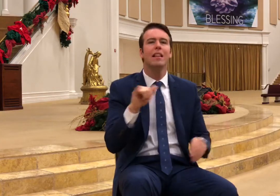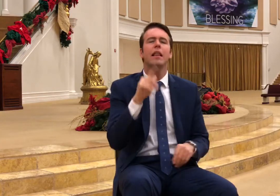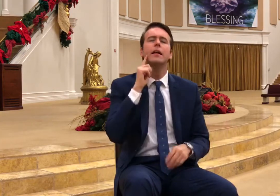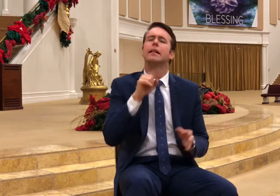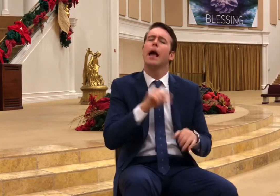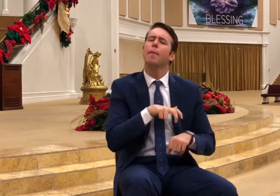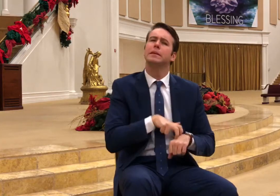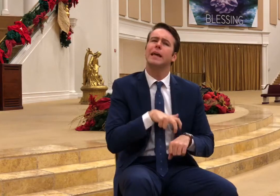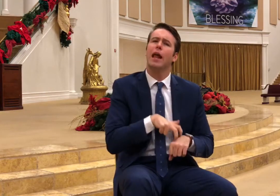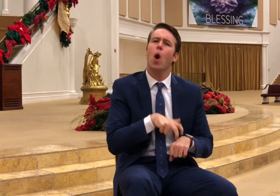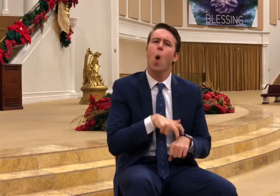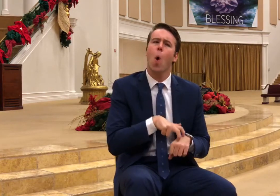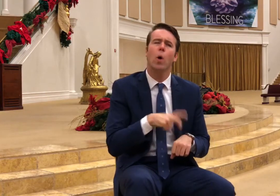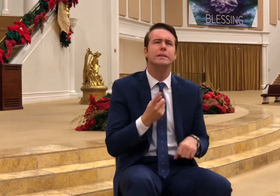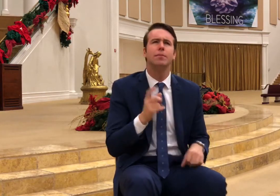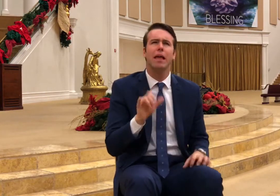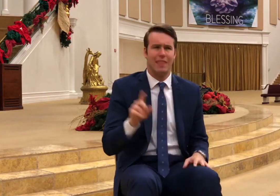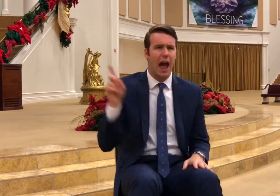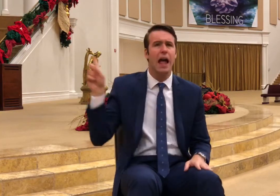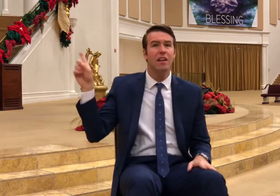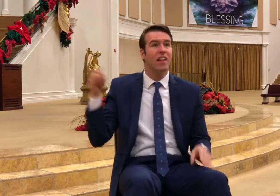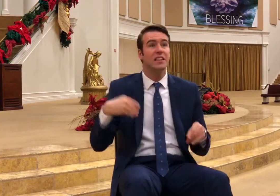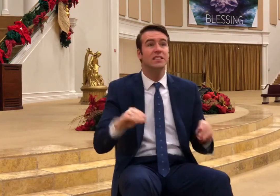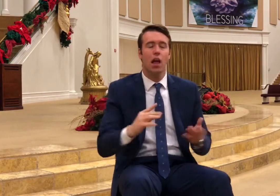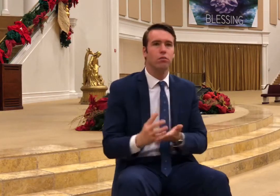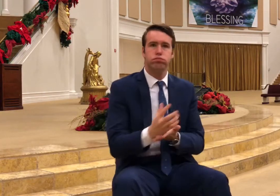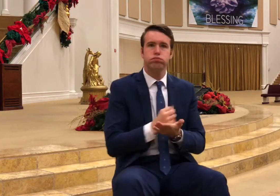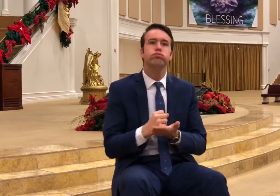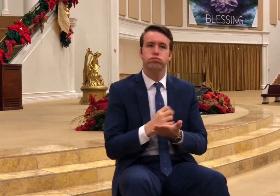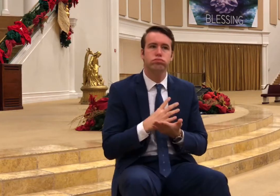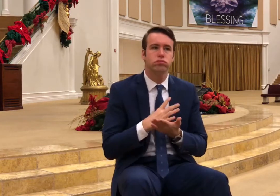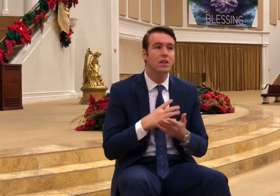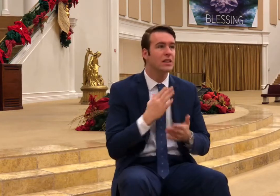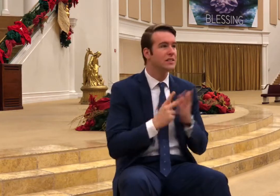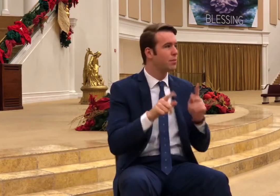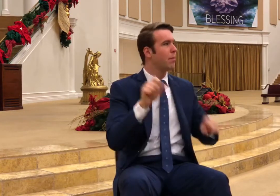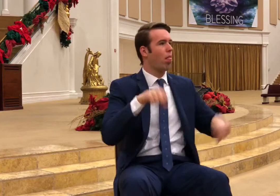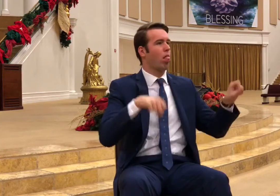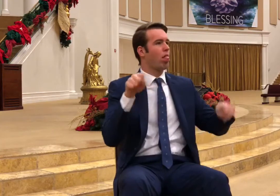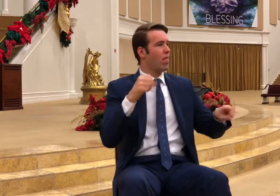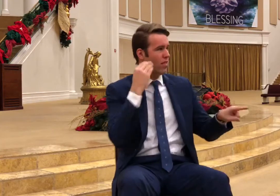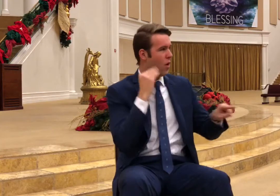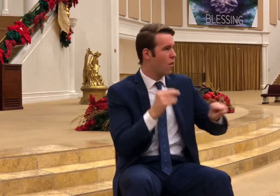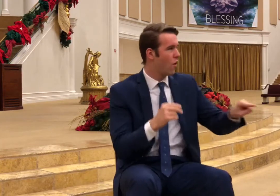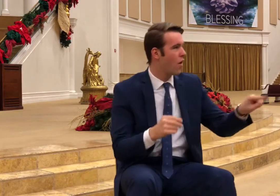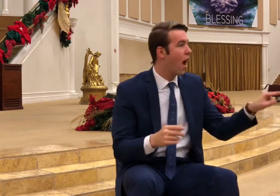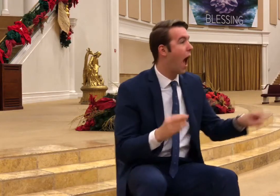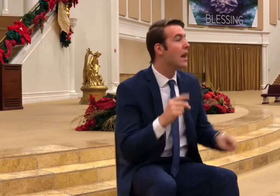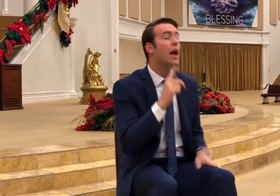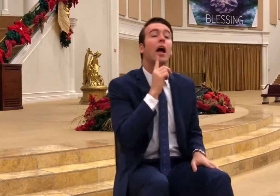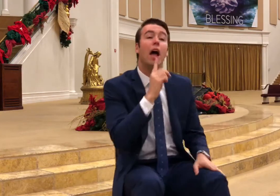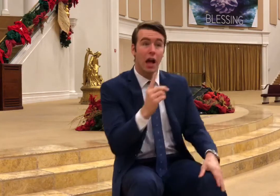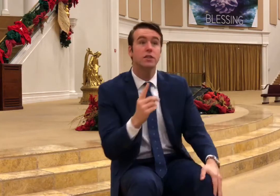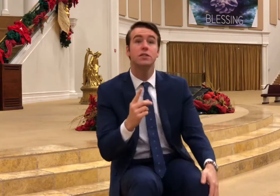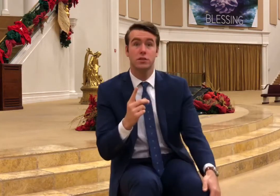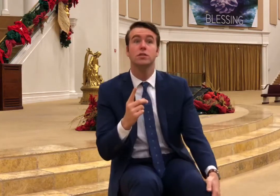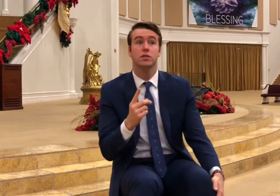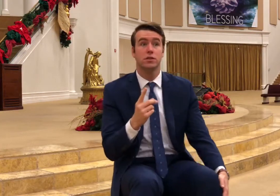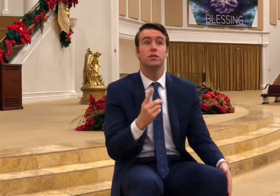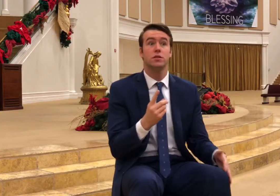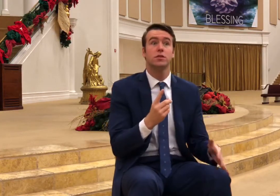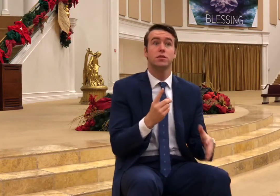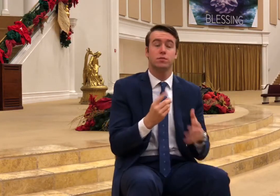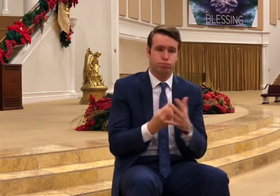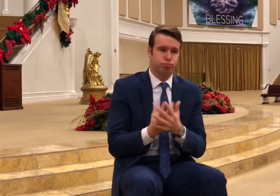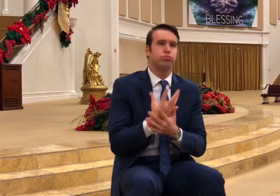potato, I guess would be the closest thing. And it's classy. I see people nodding right there. They know what it is. And it is a growing market even